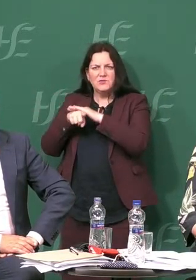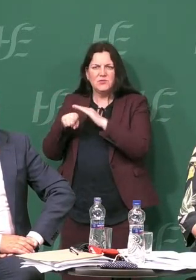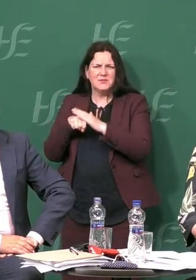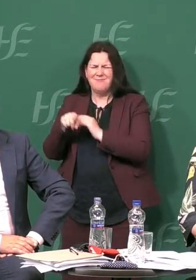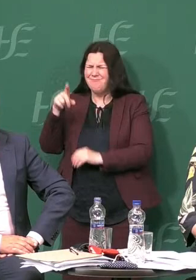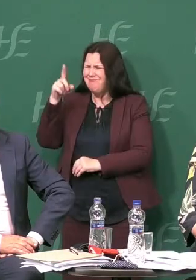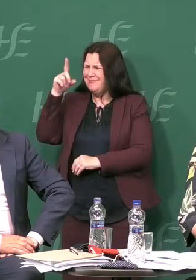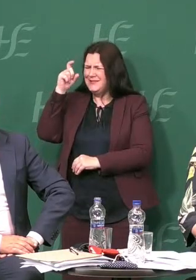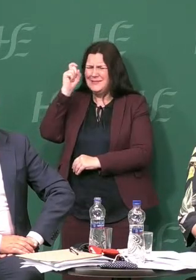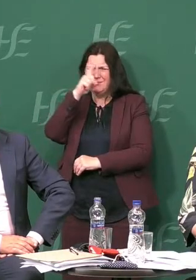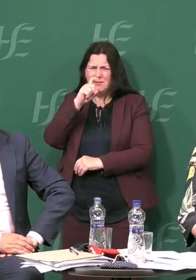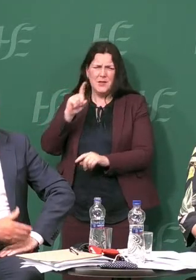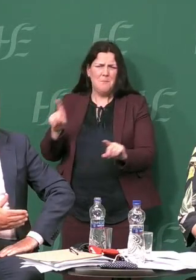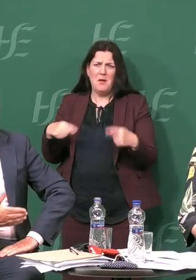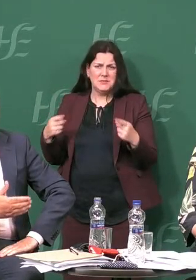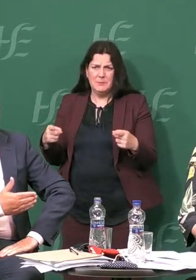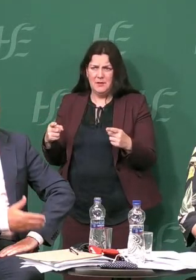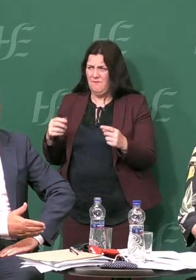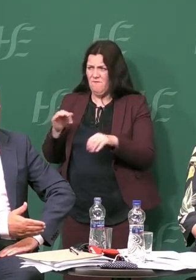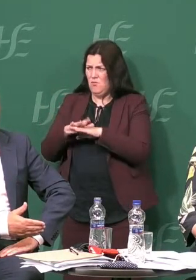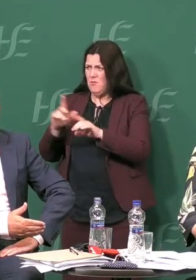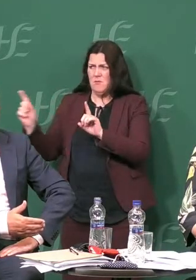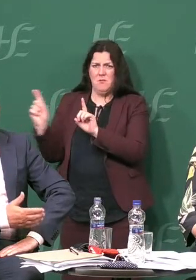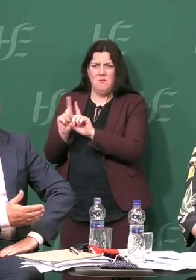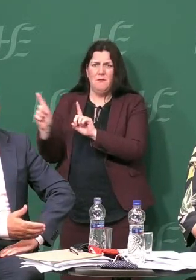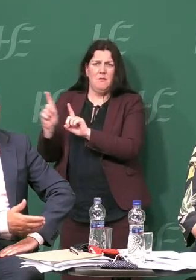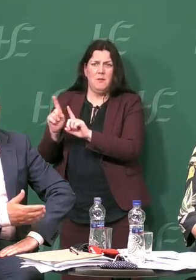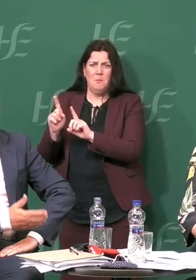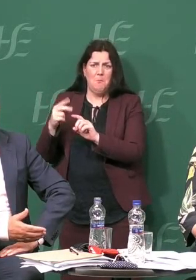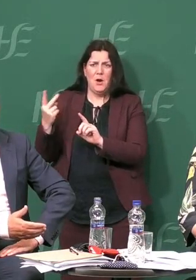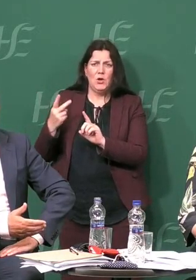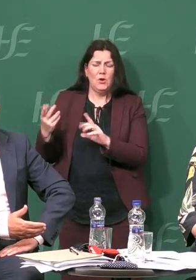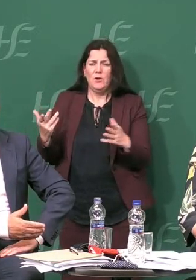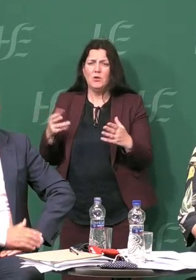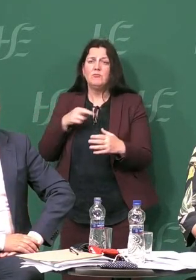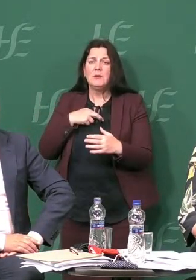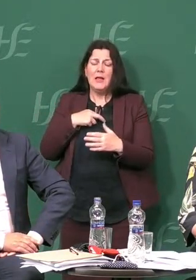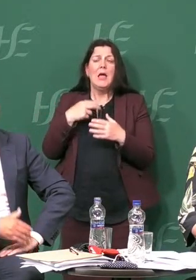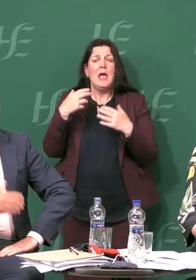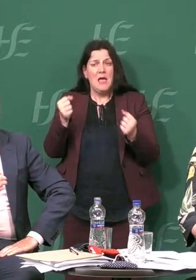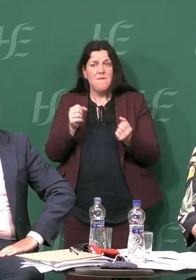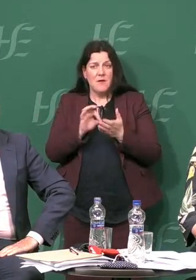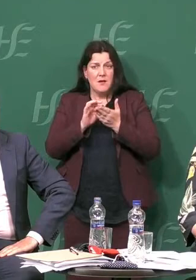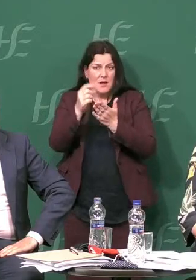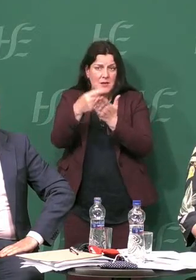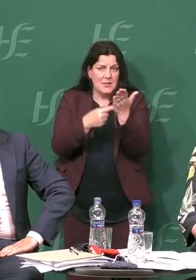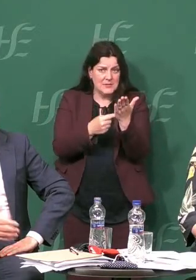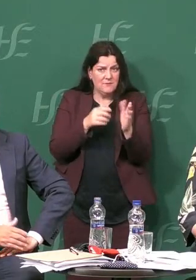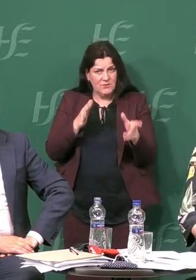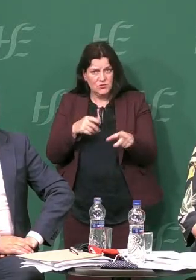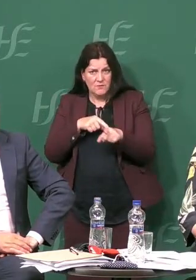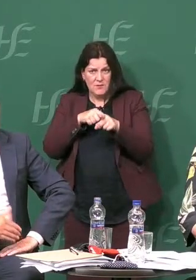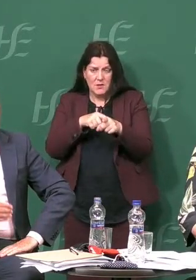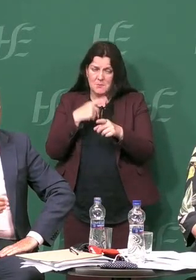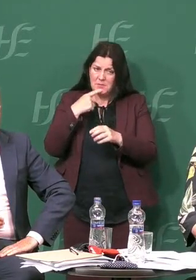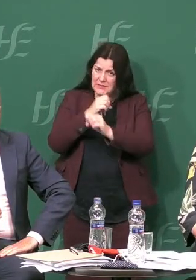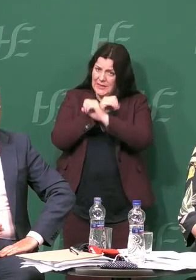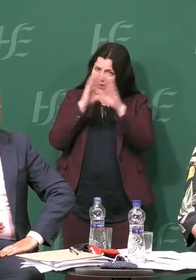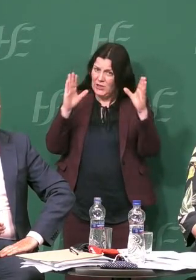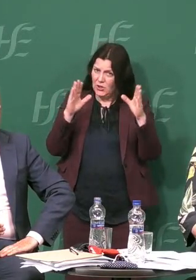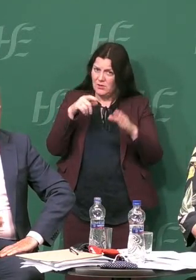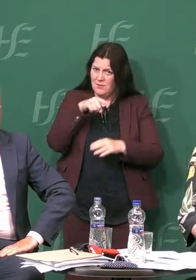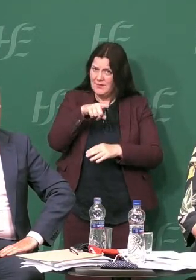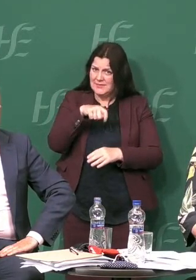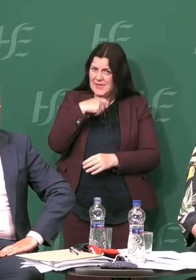for them to move towards some of that. So I think they are significantly compliant with a lot of the guidance we gave, but they are being very clear. And we